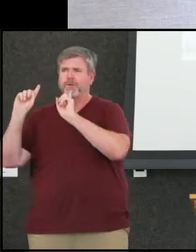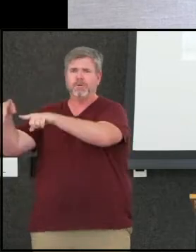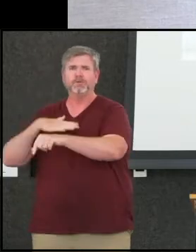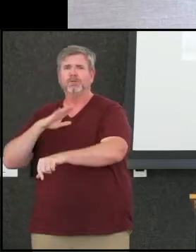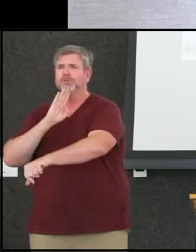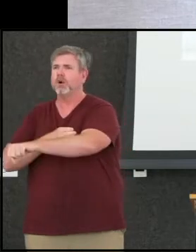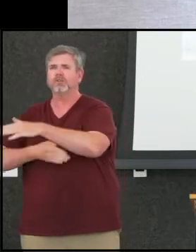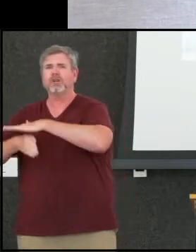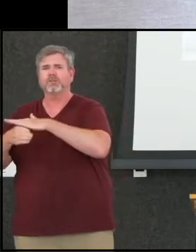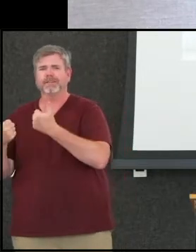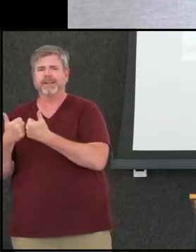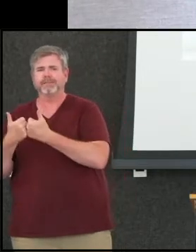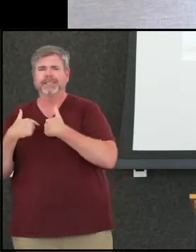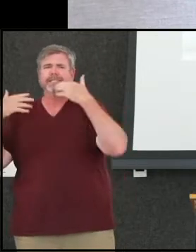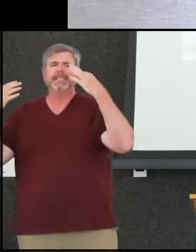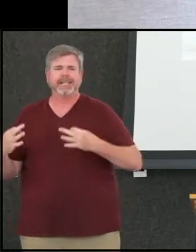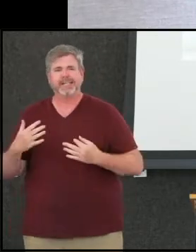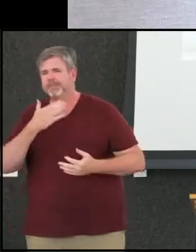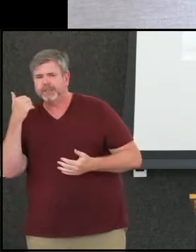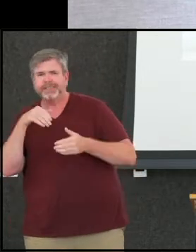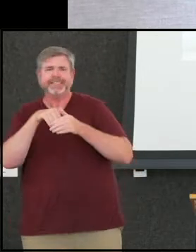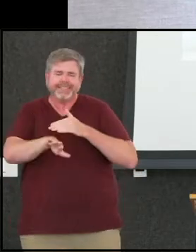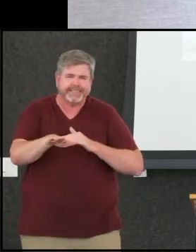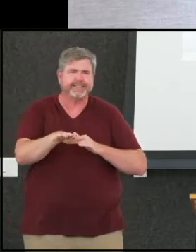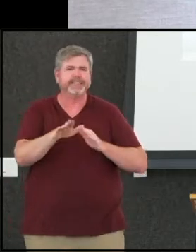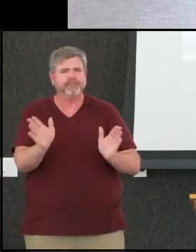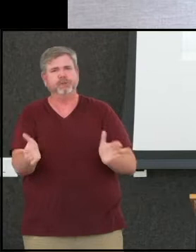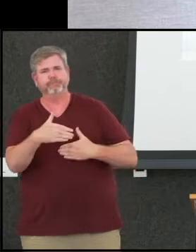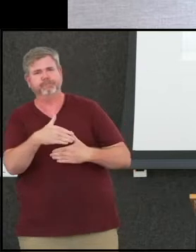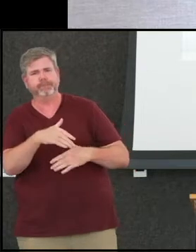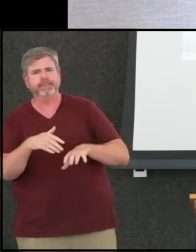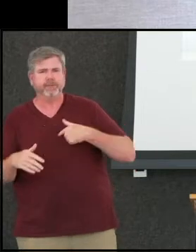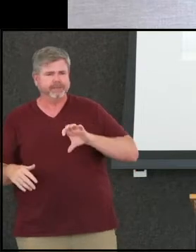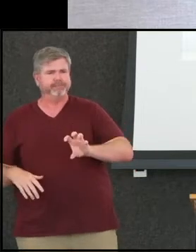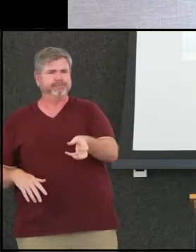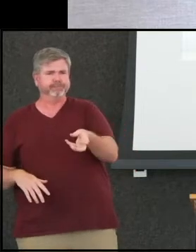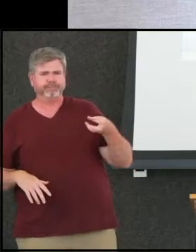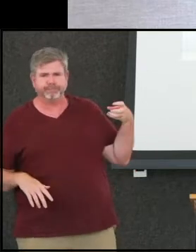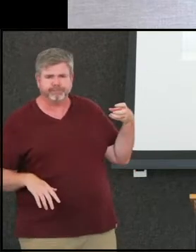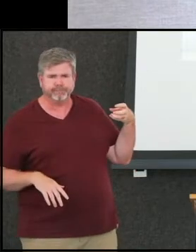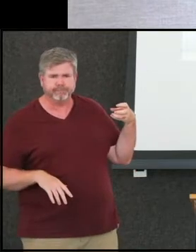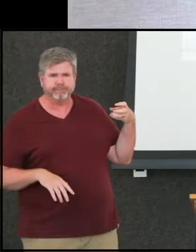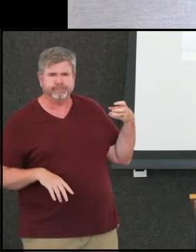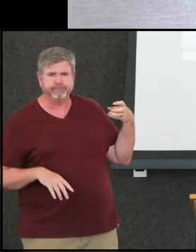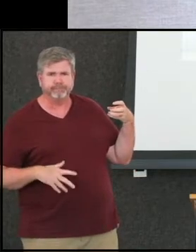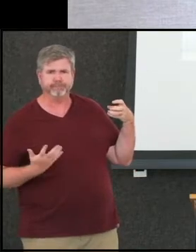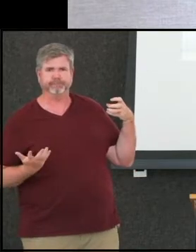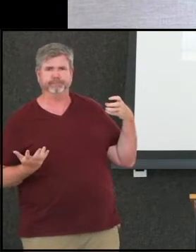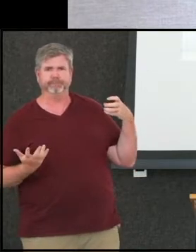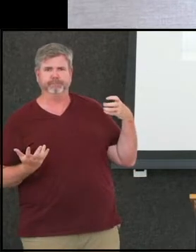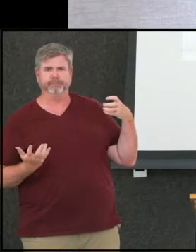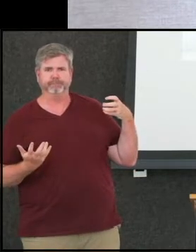And so I went into his room and I opened the door and he wasn't in bed. And